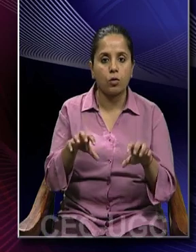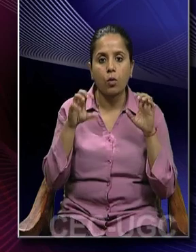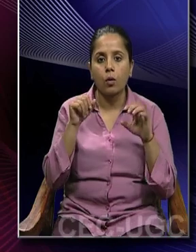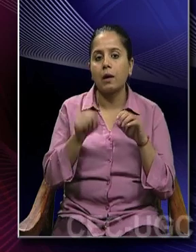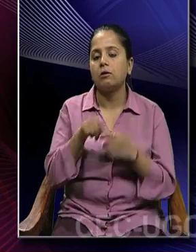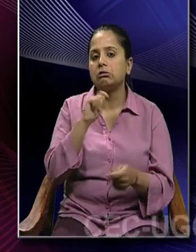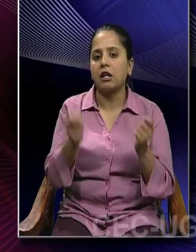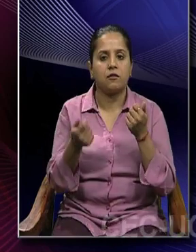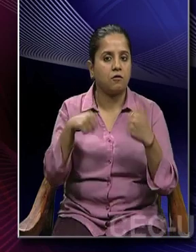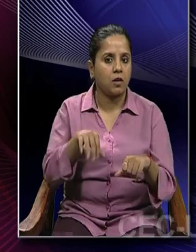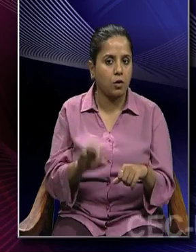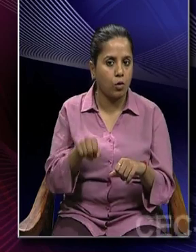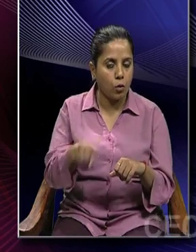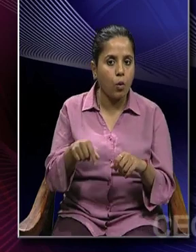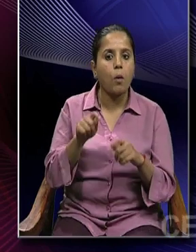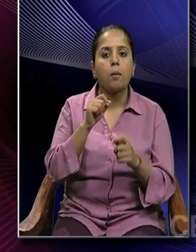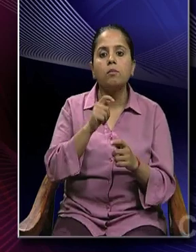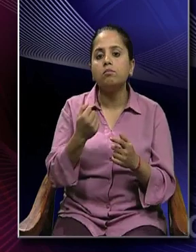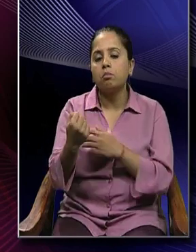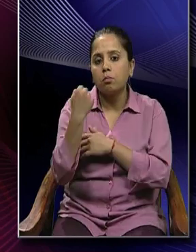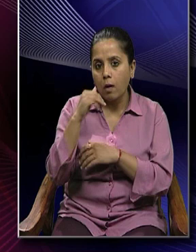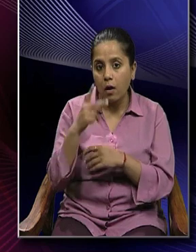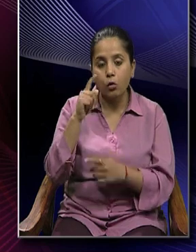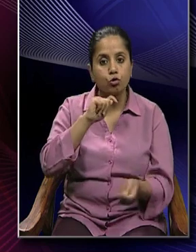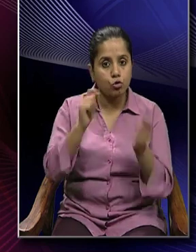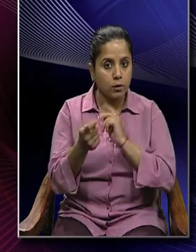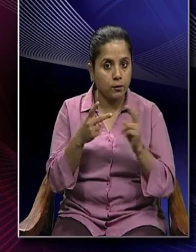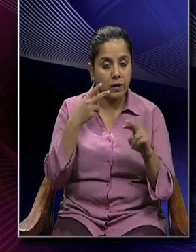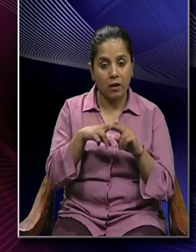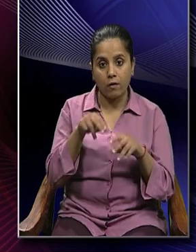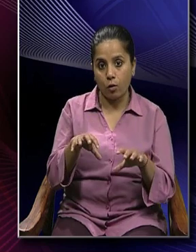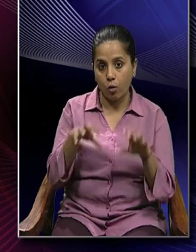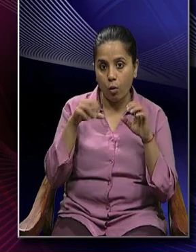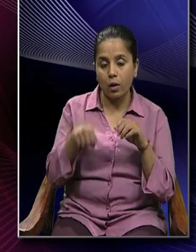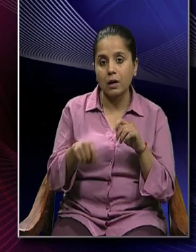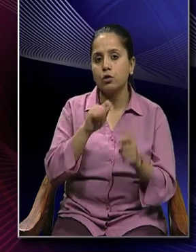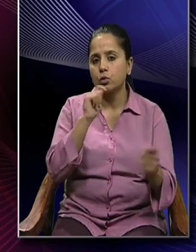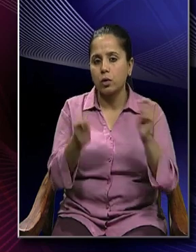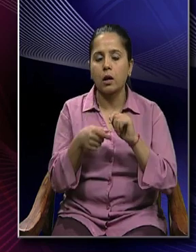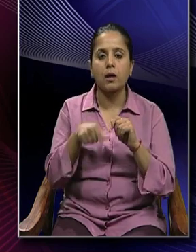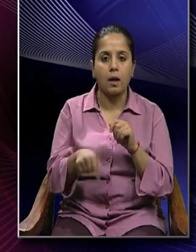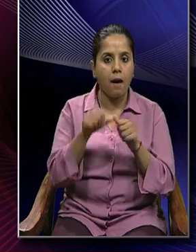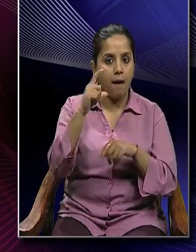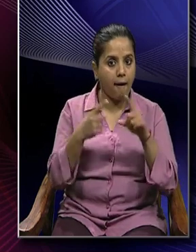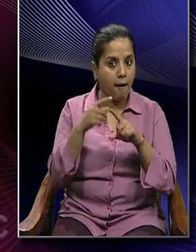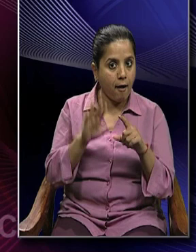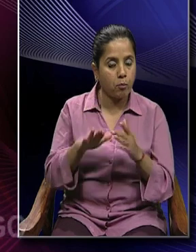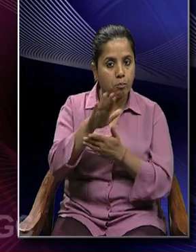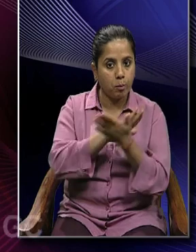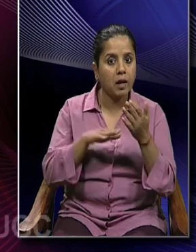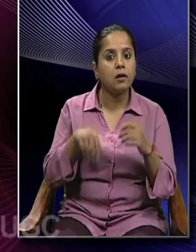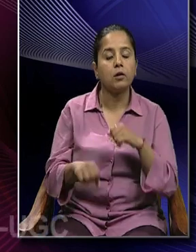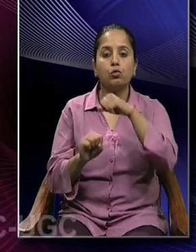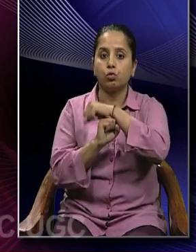be altered in exercise of the power to amend it. And if a constitution amendment act seeks to alter the basic structure or the framework